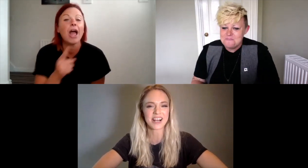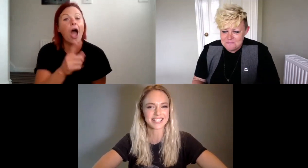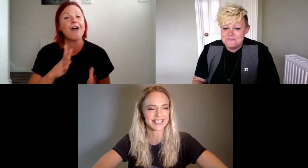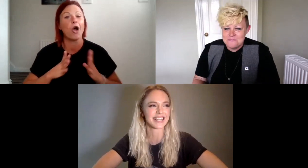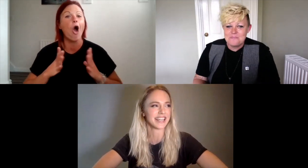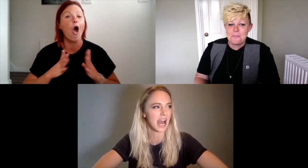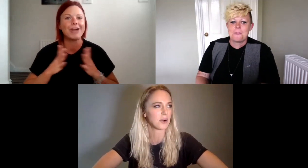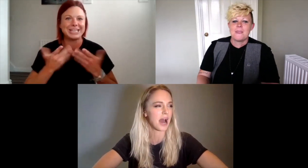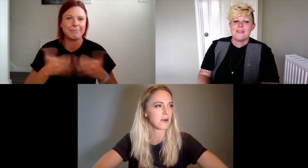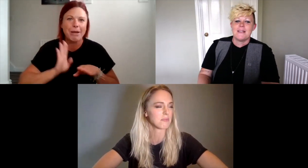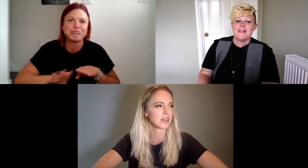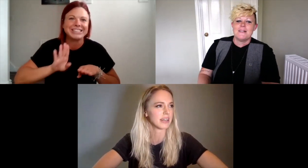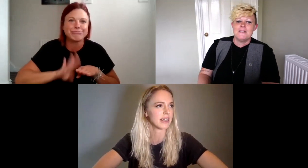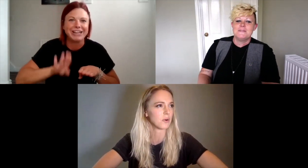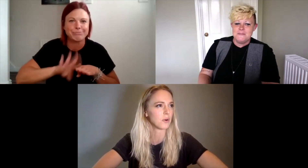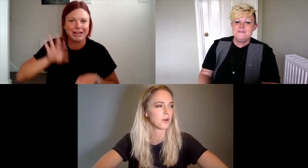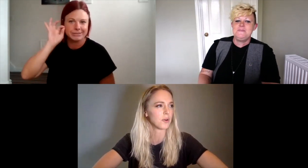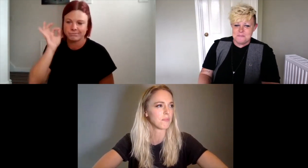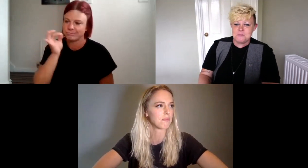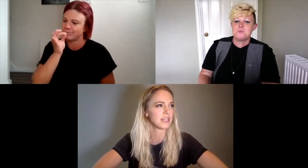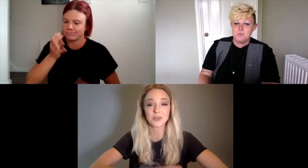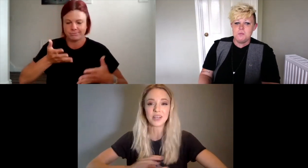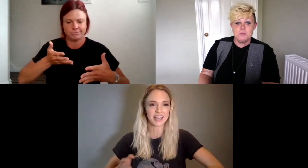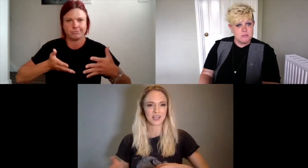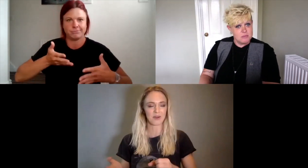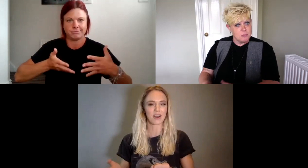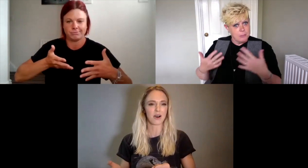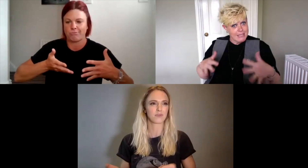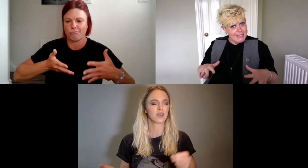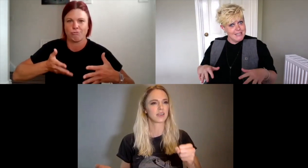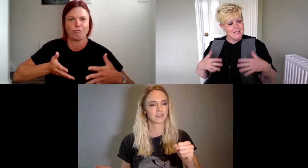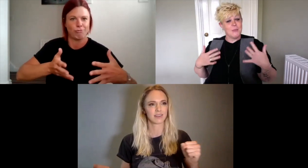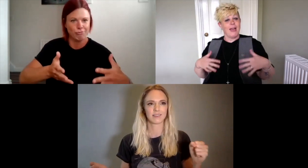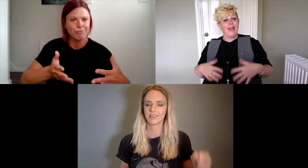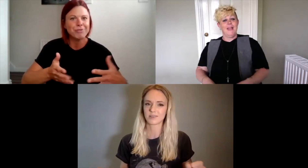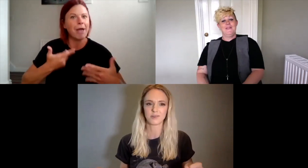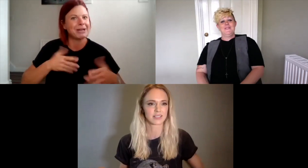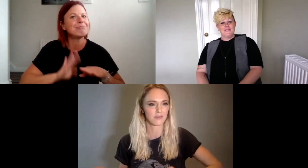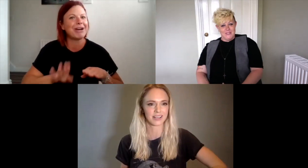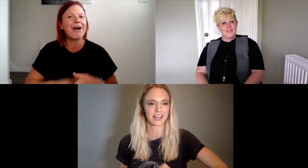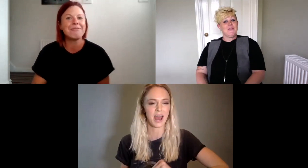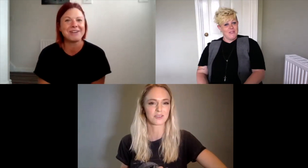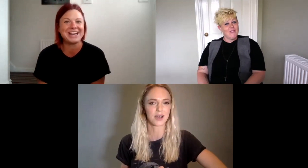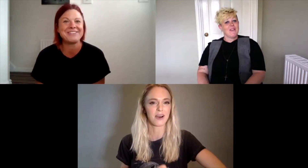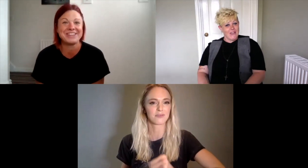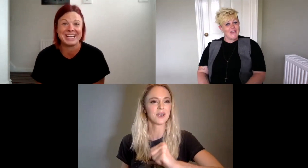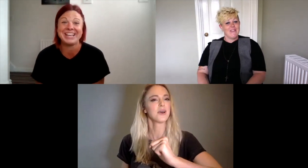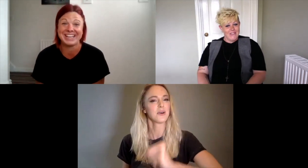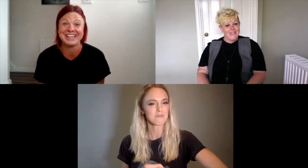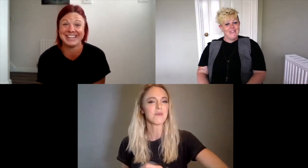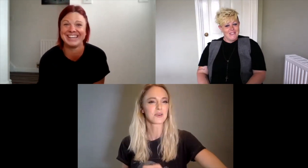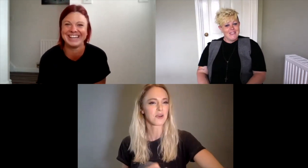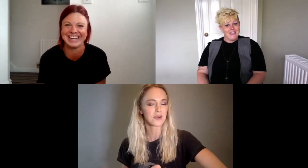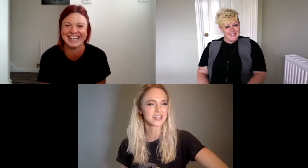been practicing how I'm gonna be doing it, live. Like, this song is definitely gonna have okay,